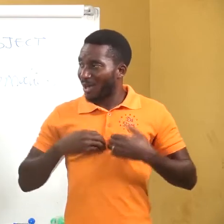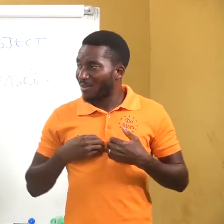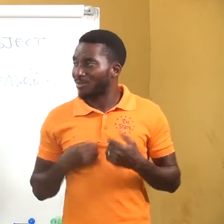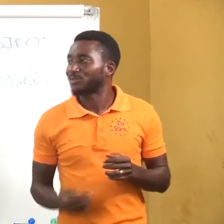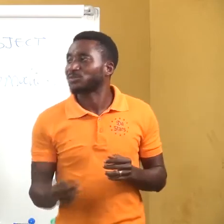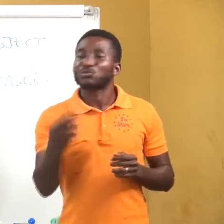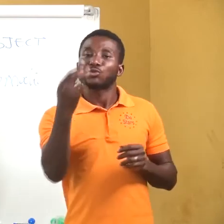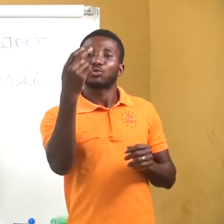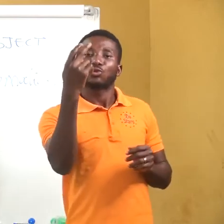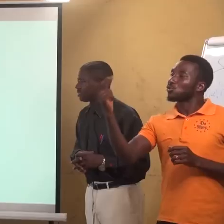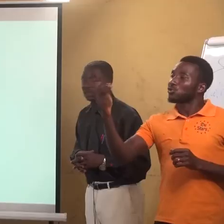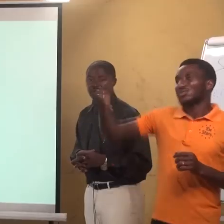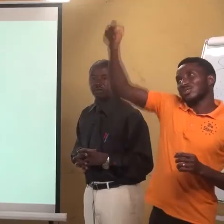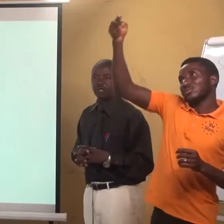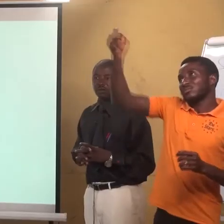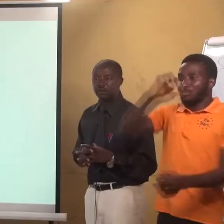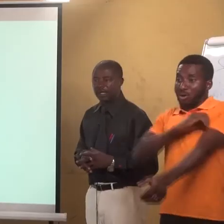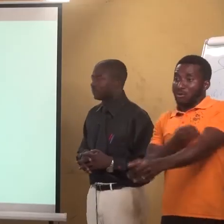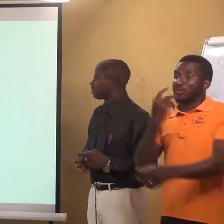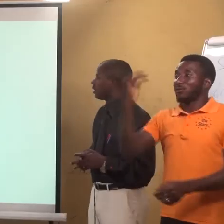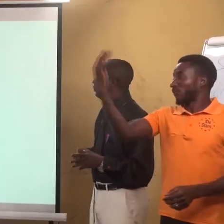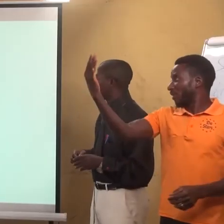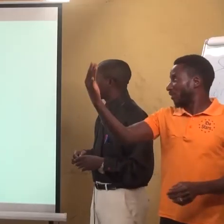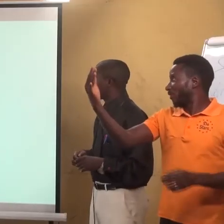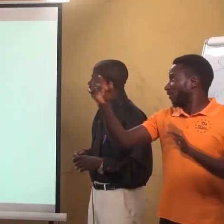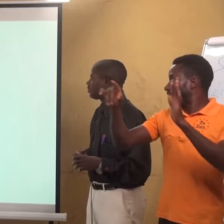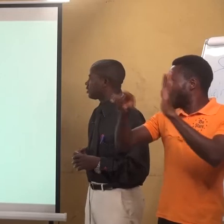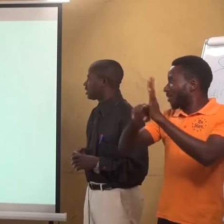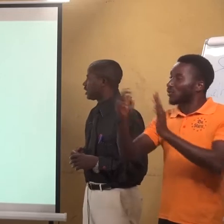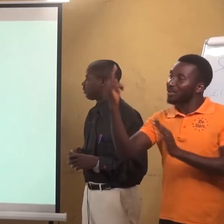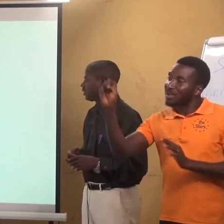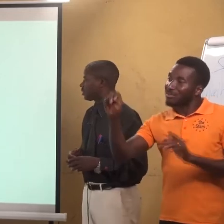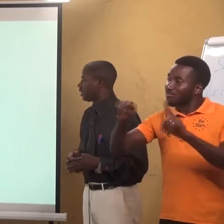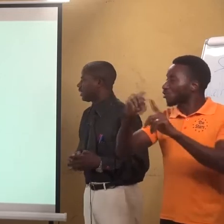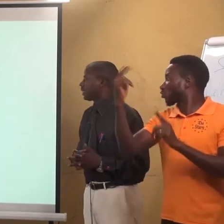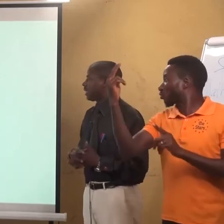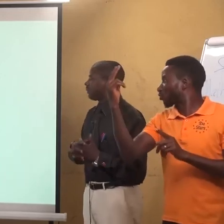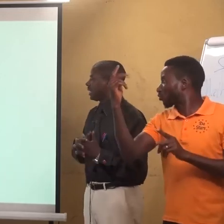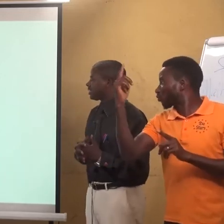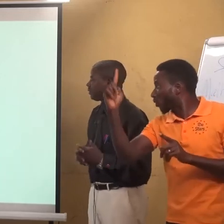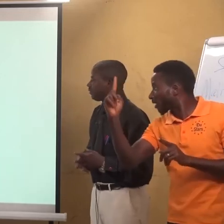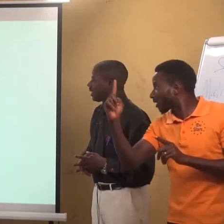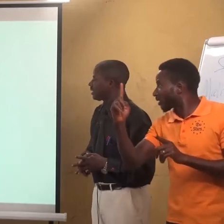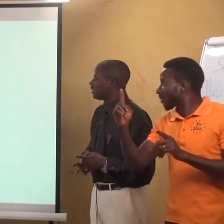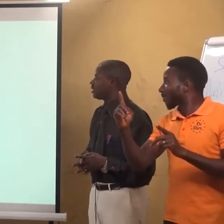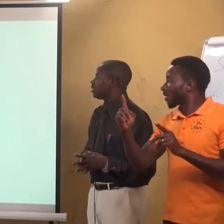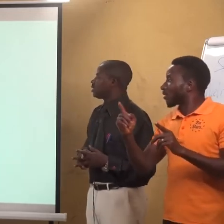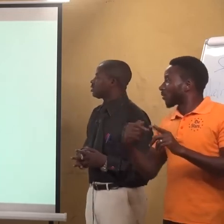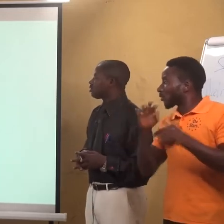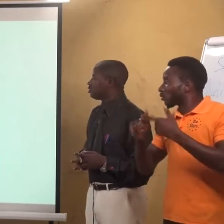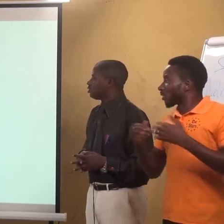plus 1, because plus minus, it will give you minus. Plus plus, you will still get plus. Now, by